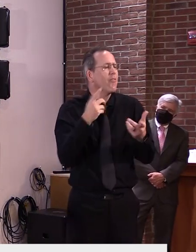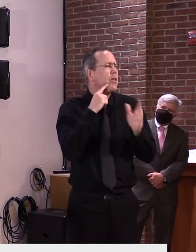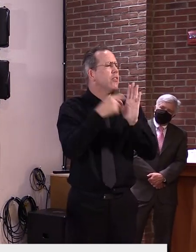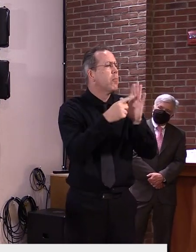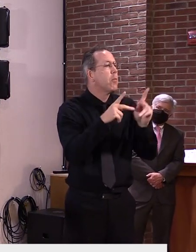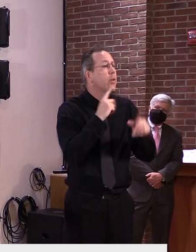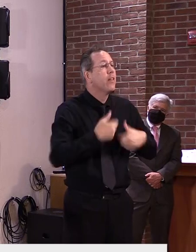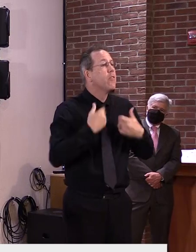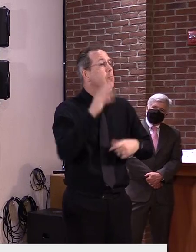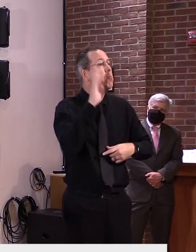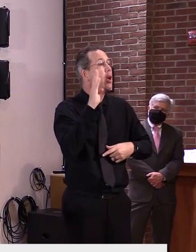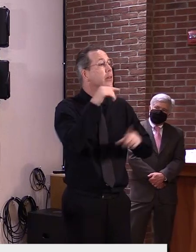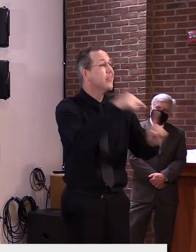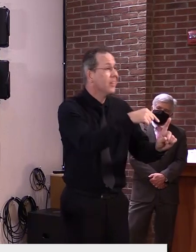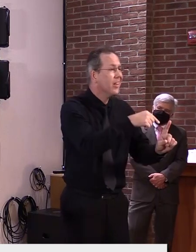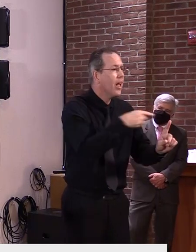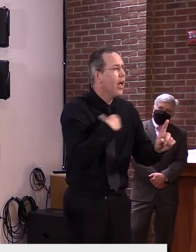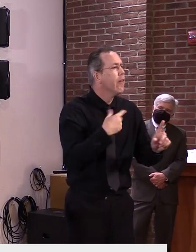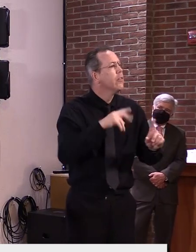Vermont for this point?